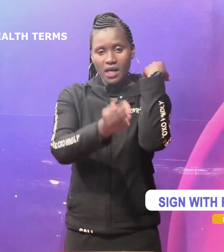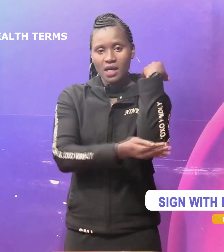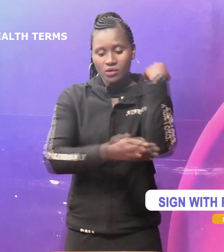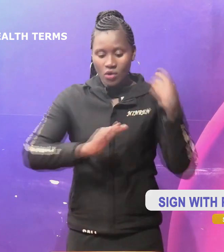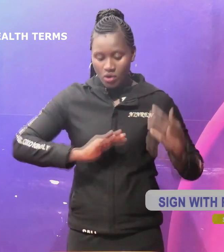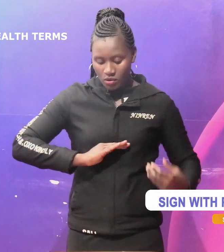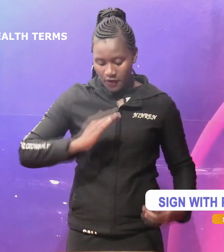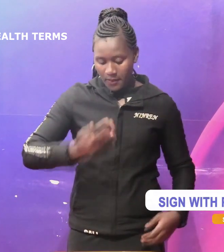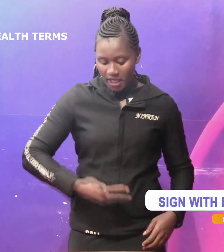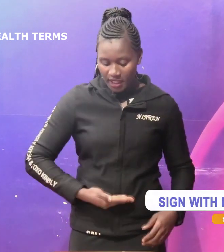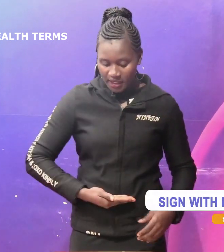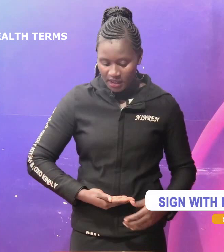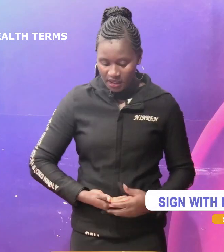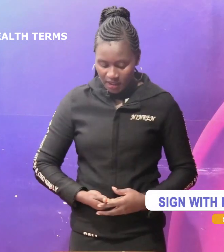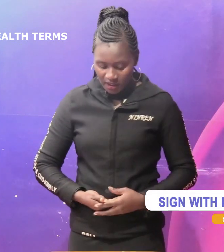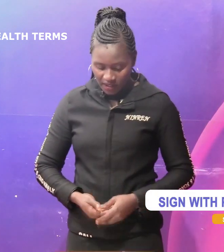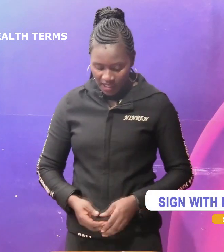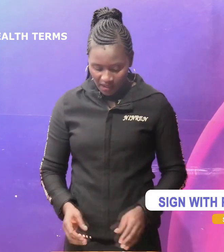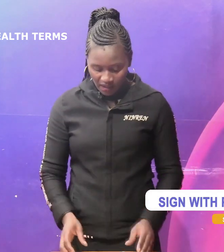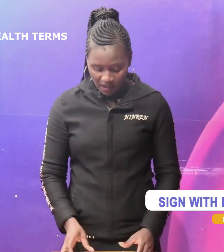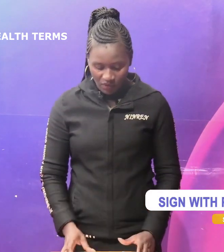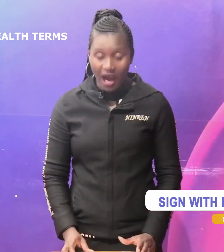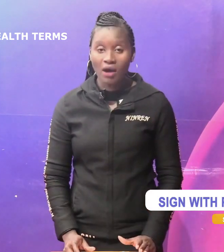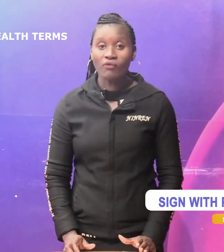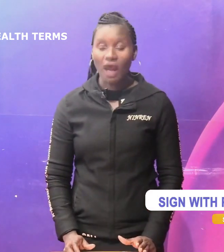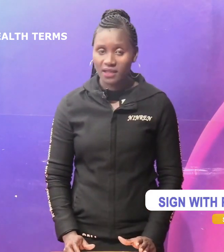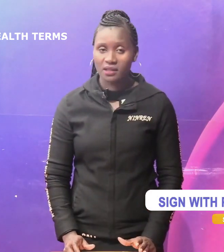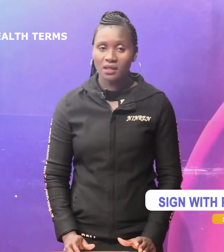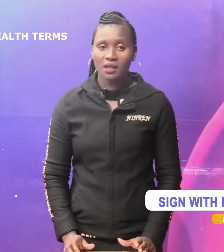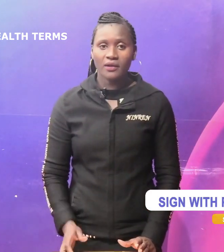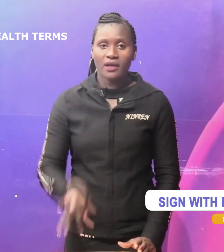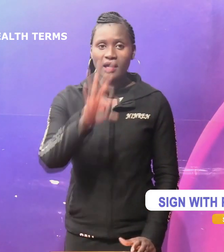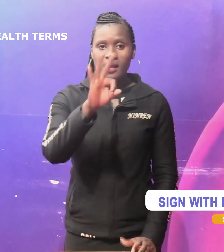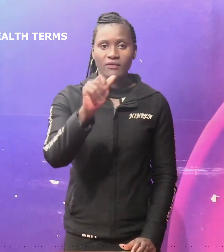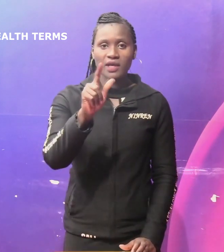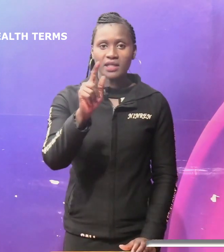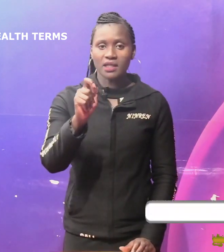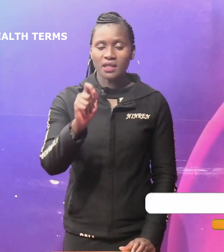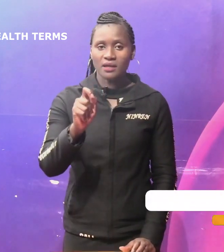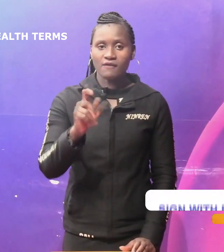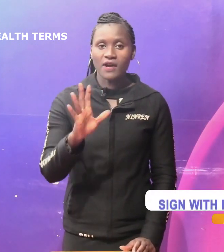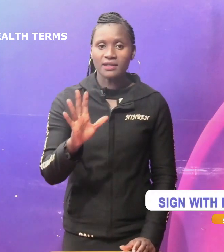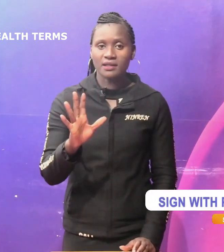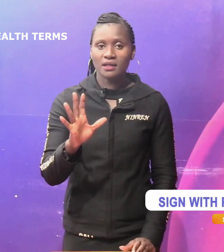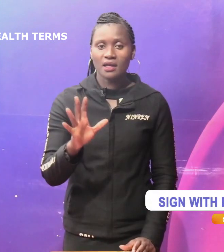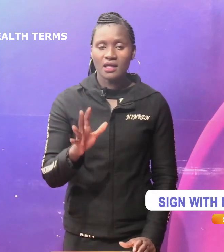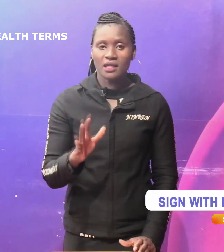or pregnant. And then we have fat, F-A-T, fat, that is